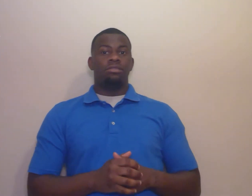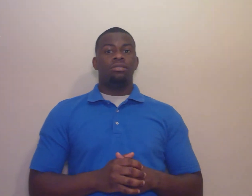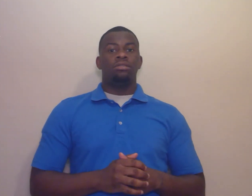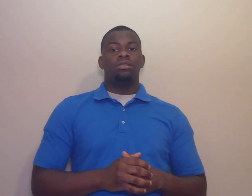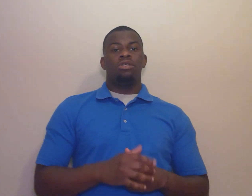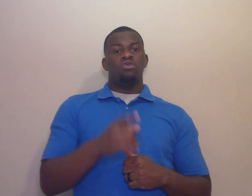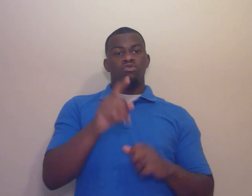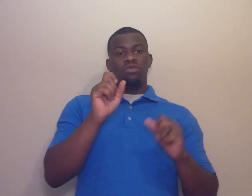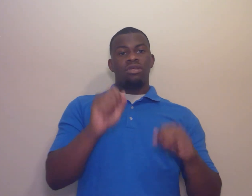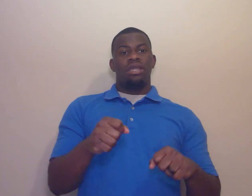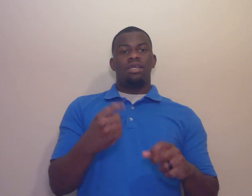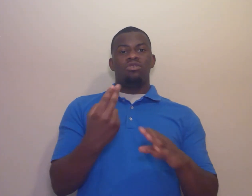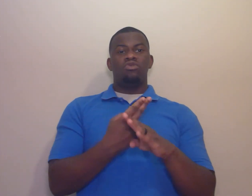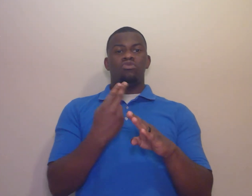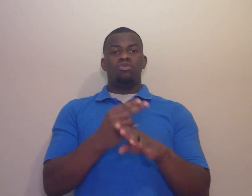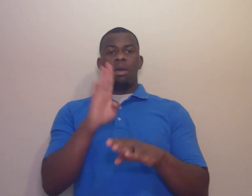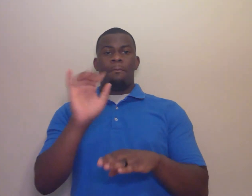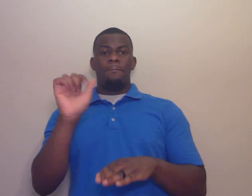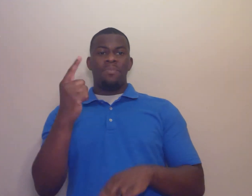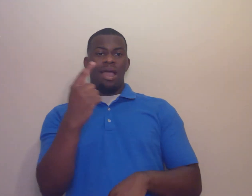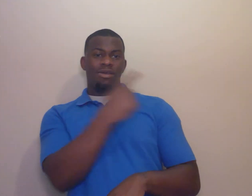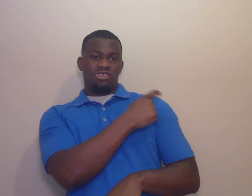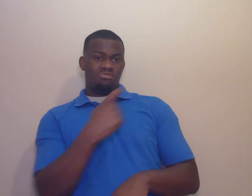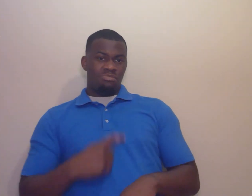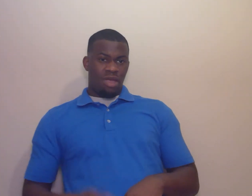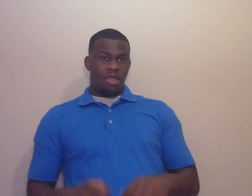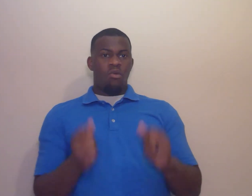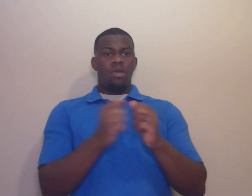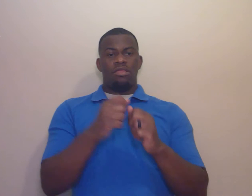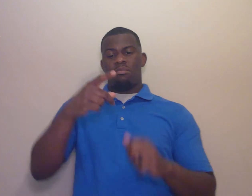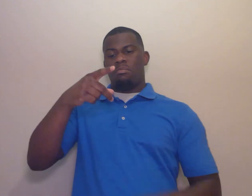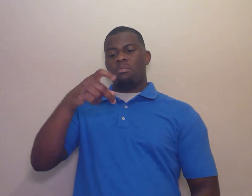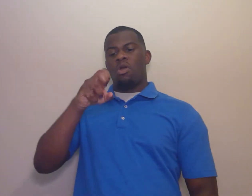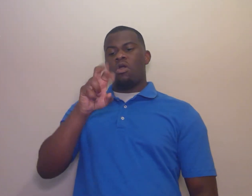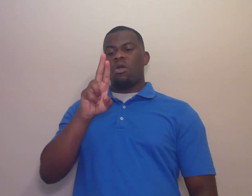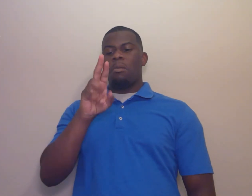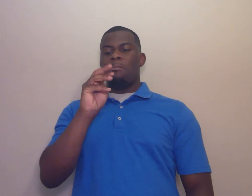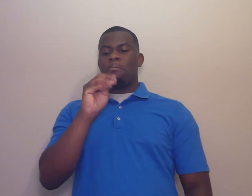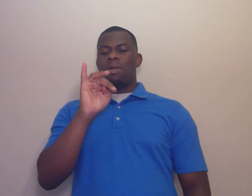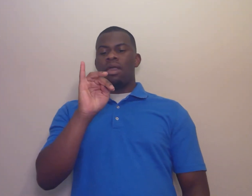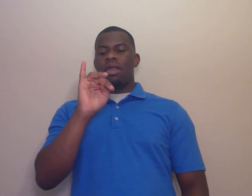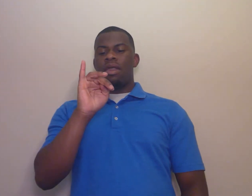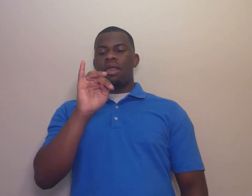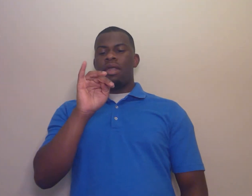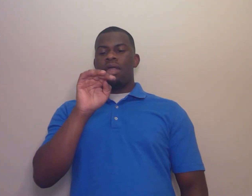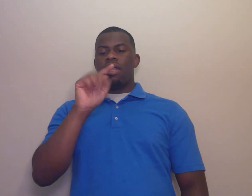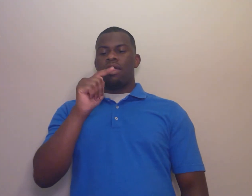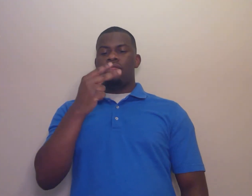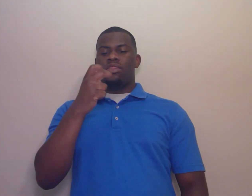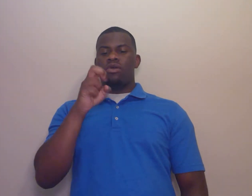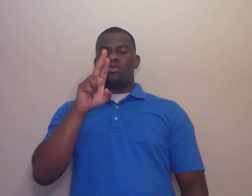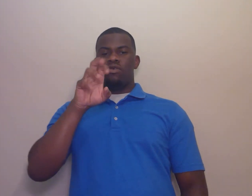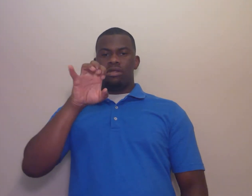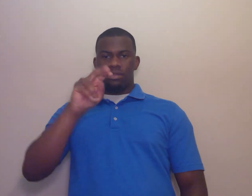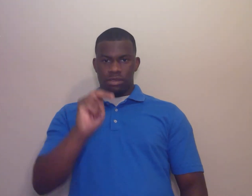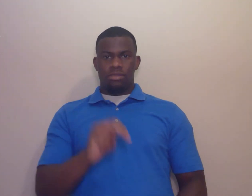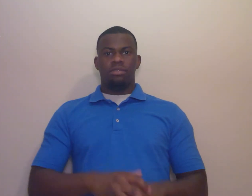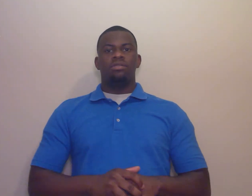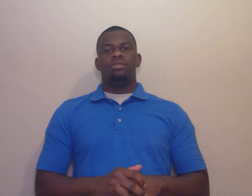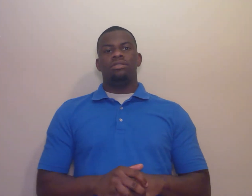insecticide called permethrin. Using insect repellents containing DEET or picaridin is also suggested by the